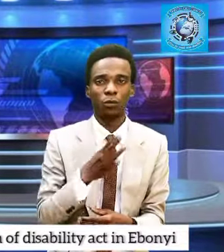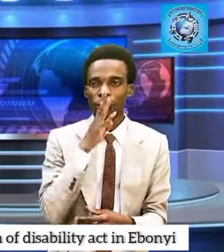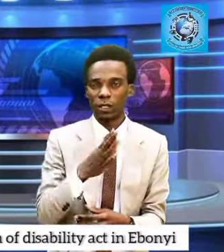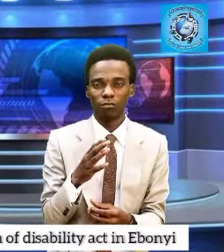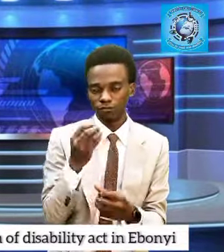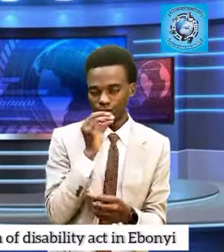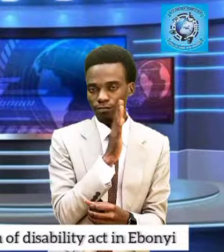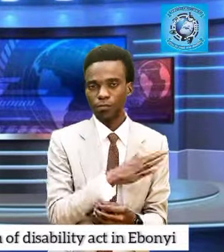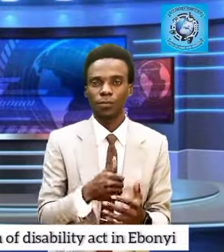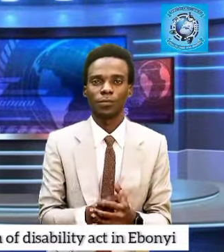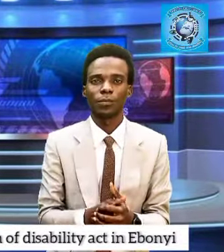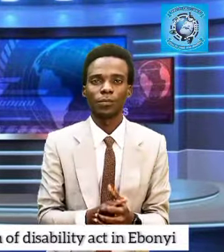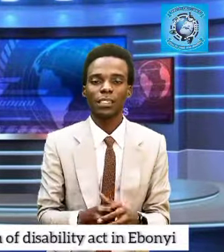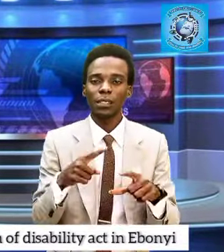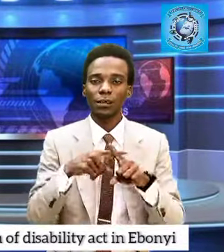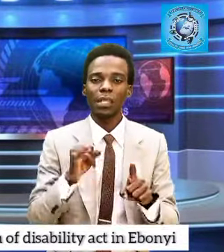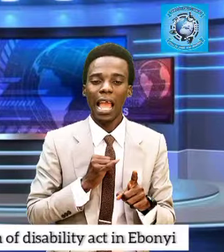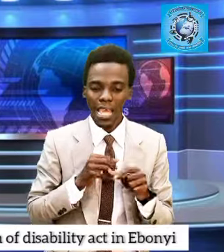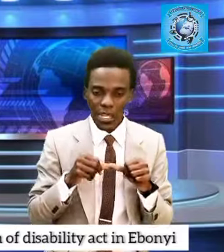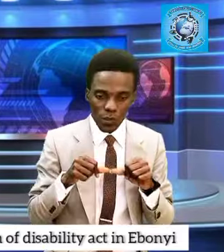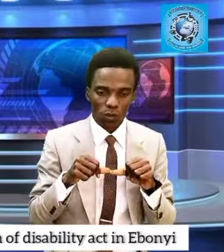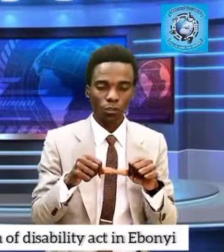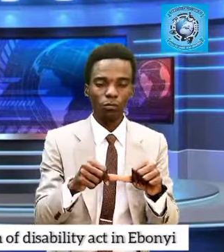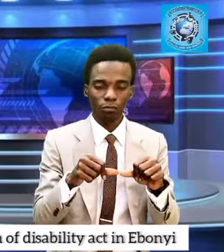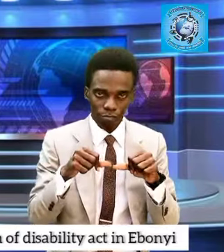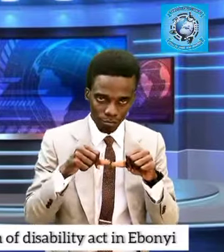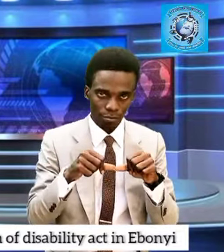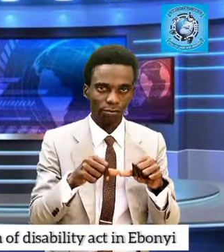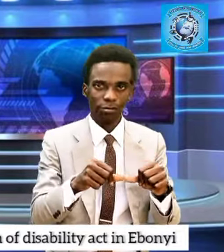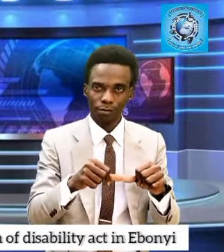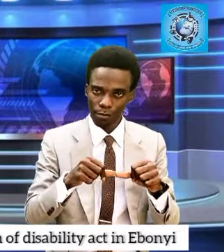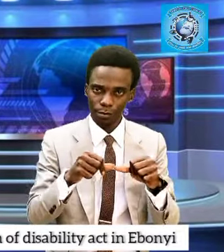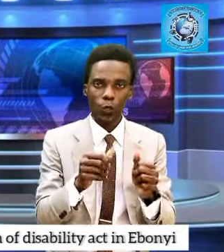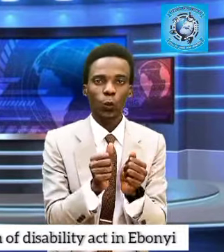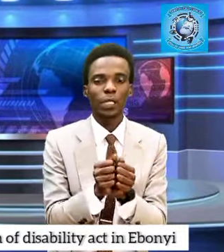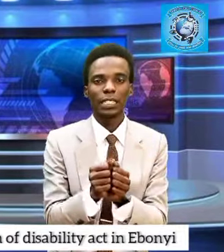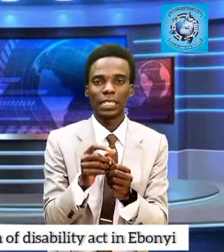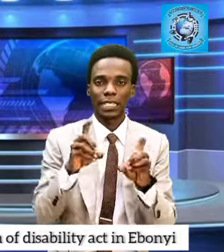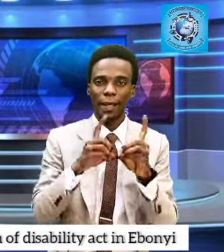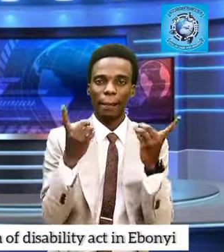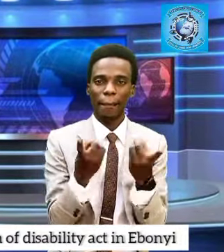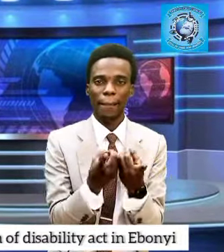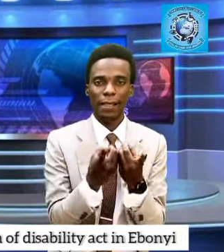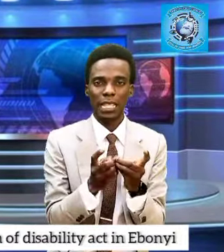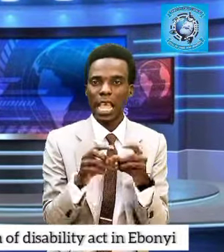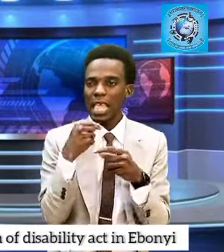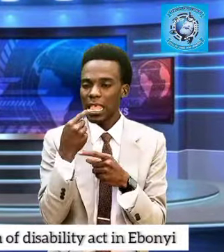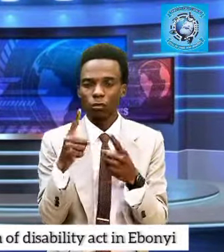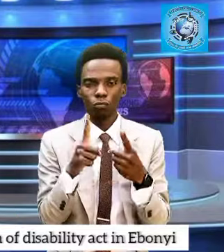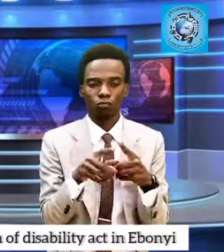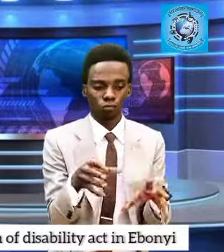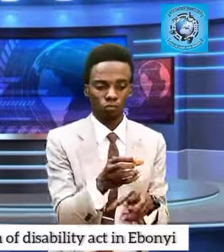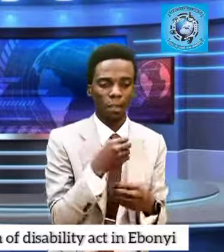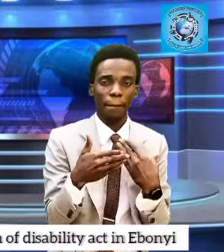ignored. But I continued persistently with the department, threatening to withdraw my